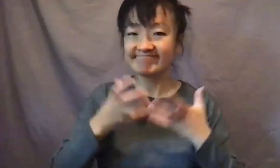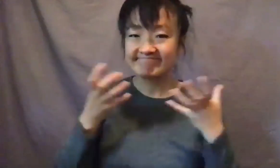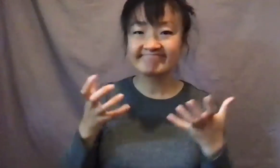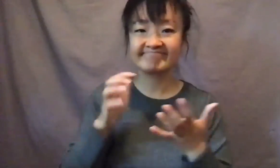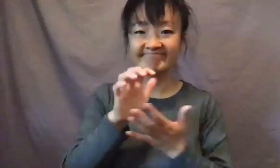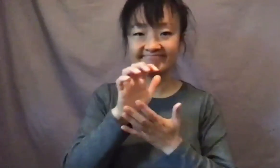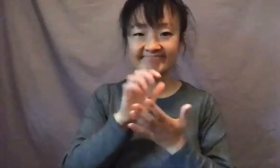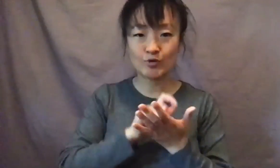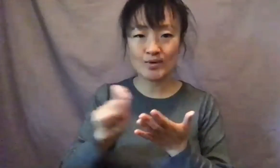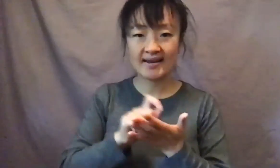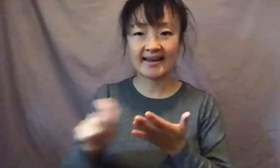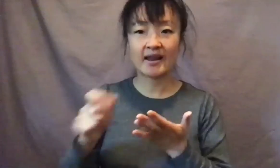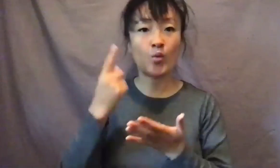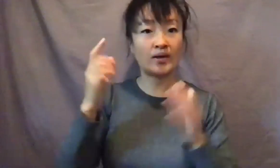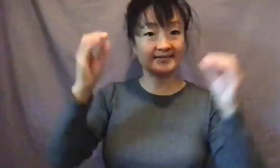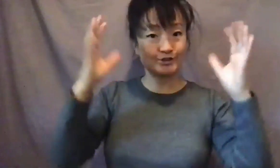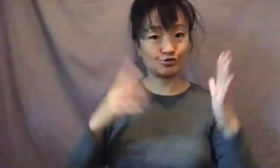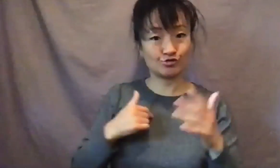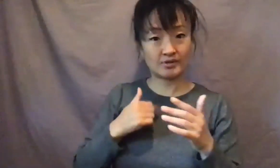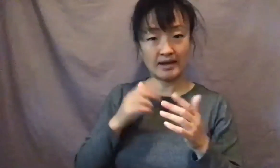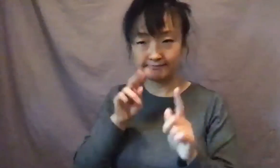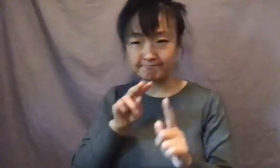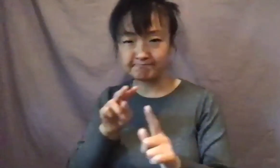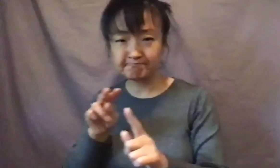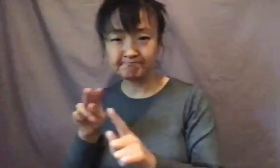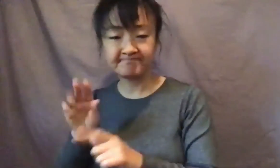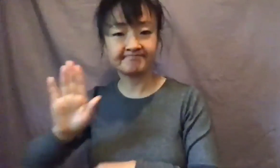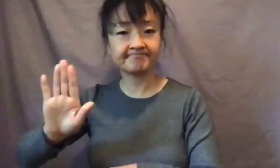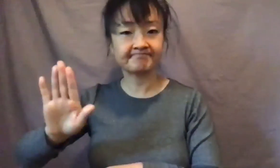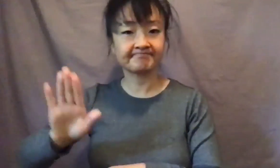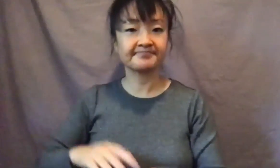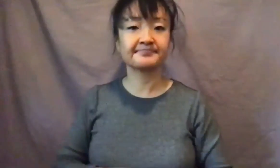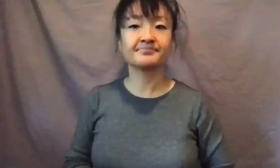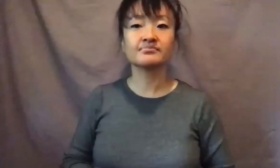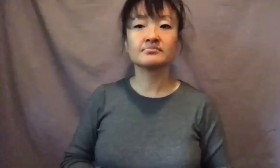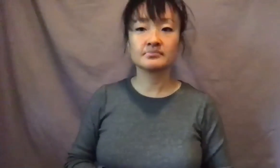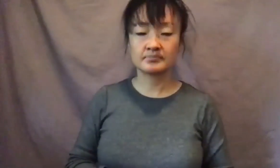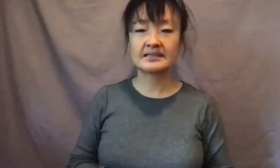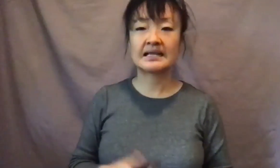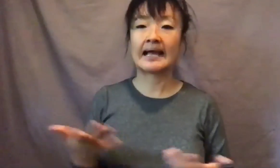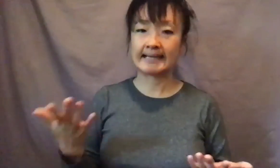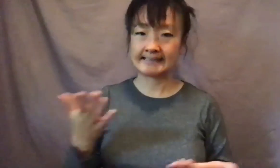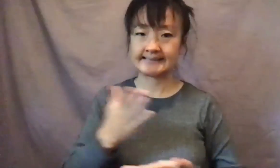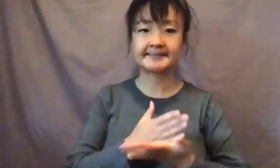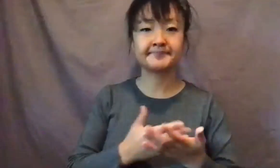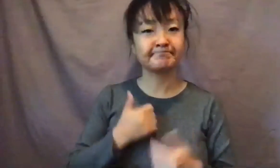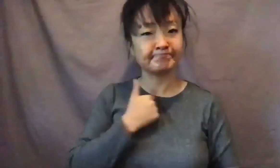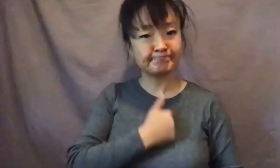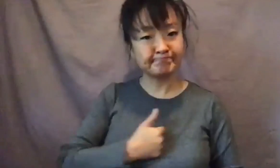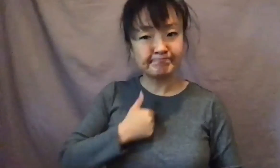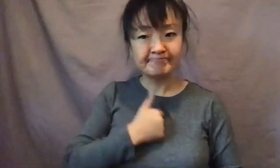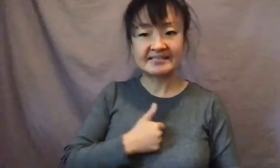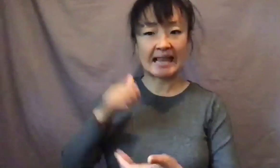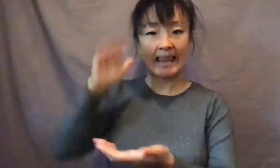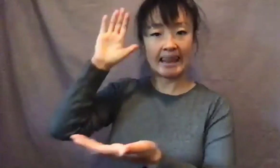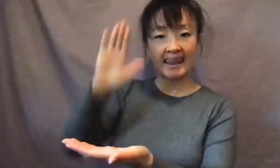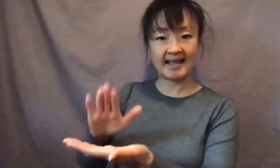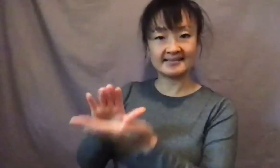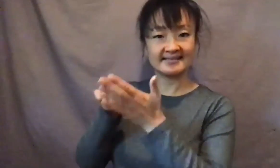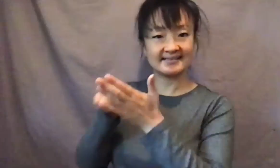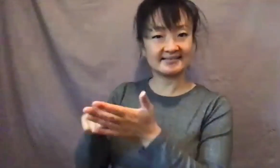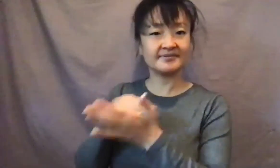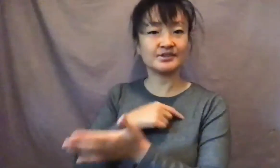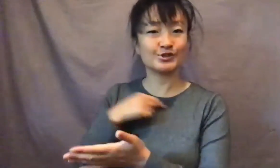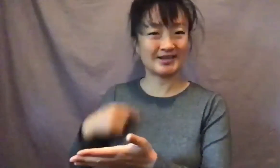I'm following has written to a certain degree of regret that China is placing a little less emphasis on Chinese